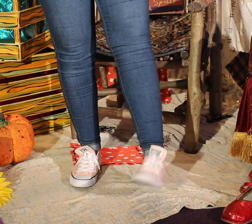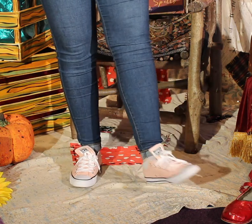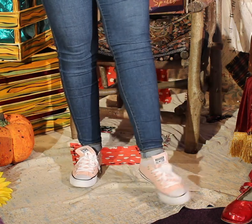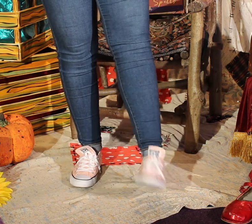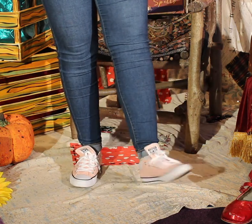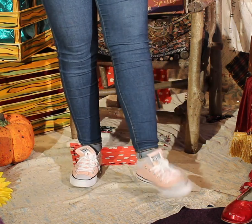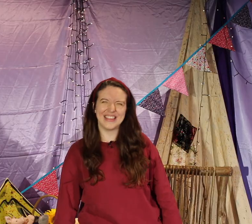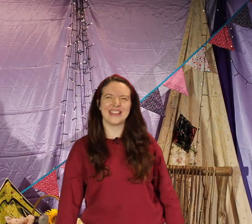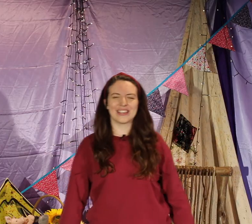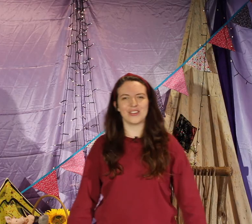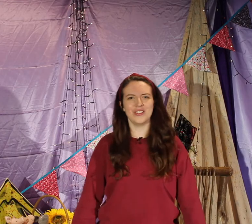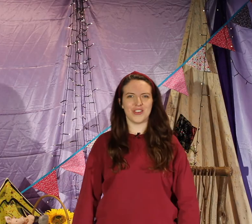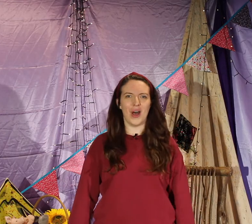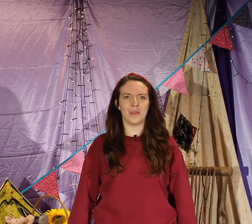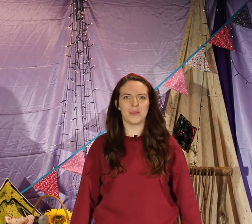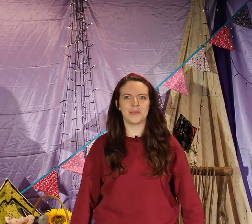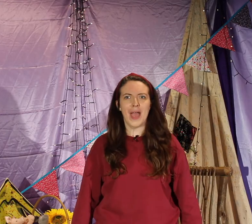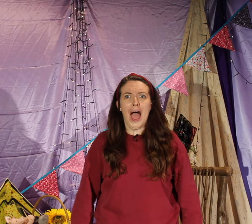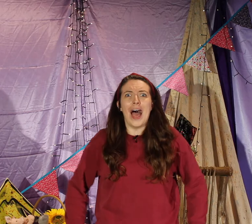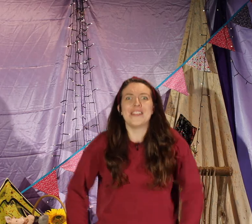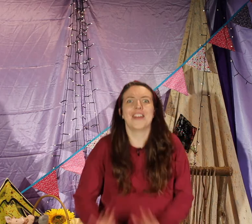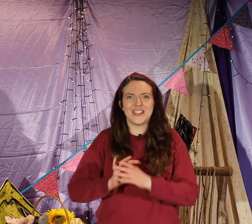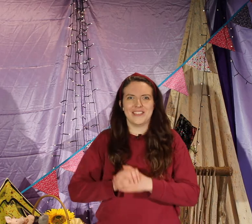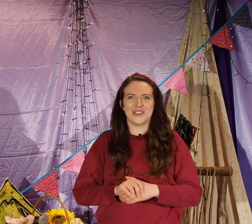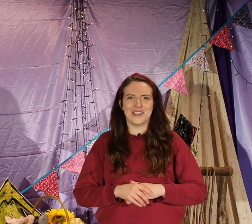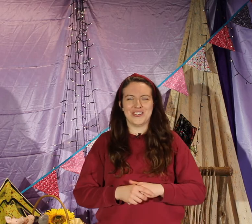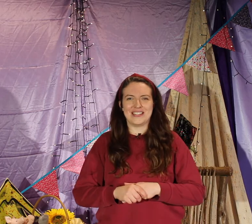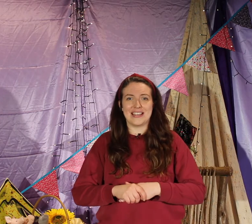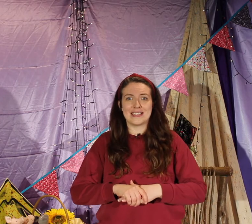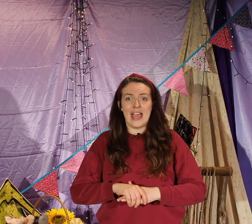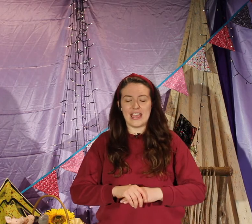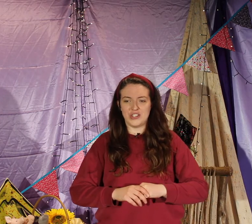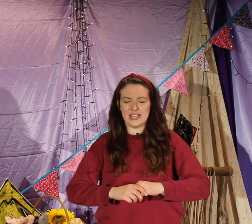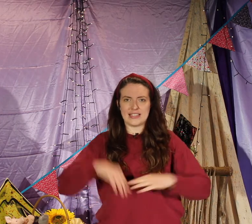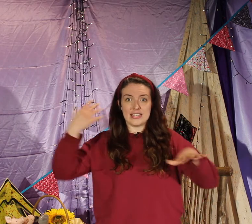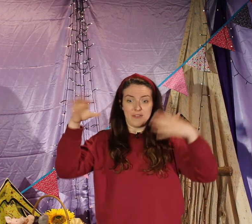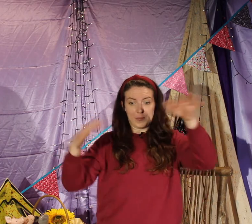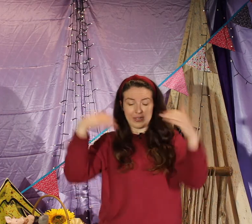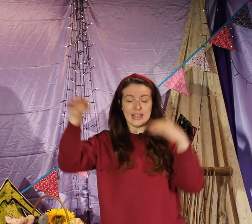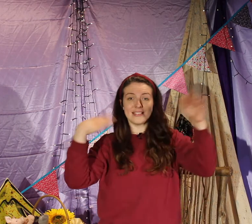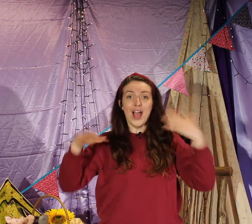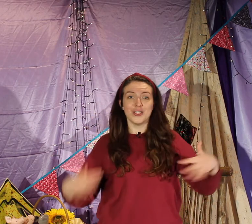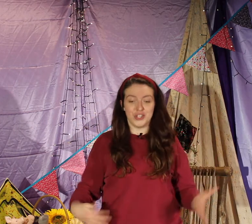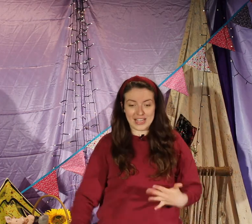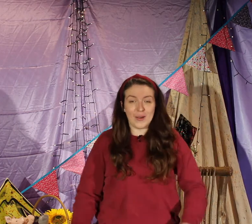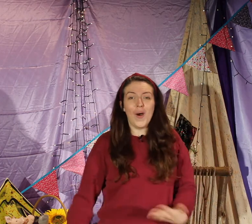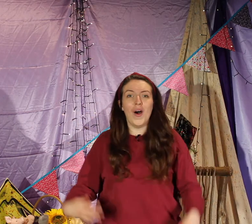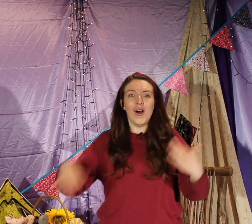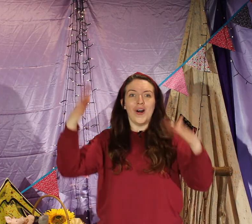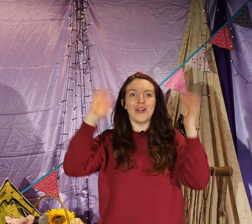way. Good job. Another thing the tortoise does is she likes to give her body a nice shake all